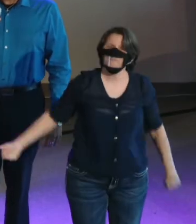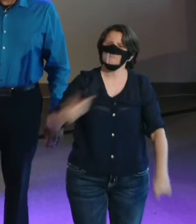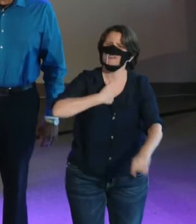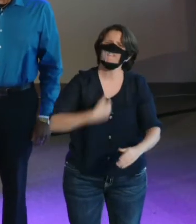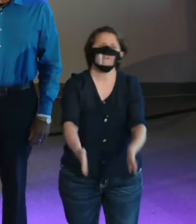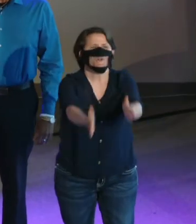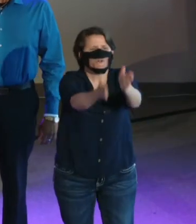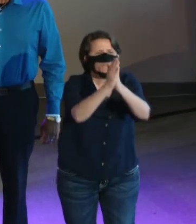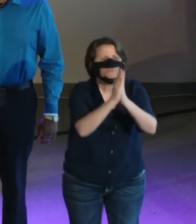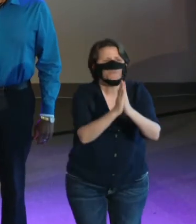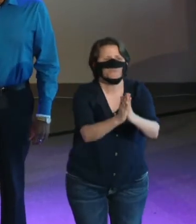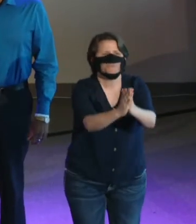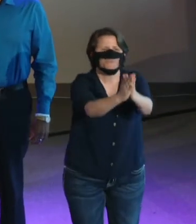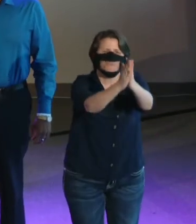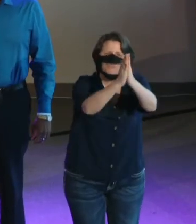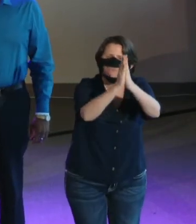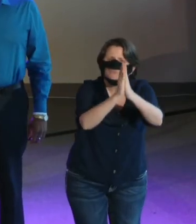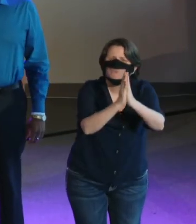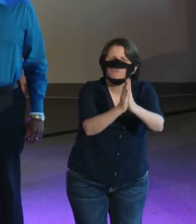I pray for you,